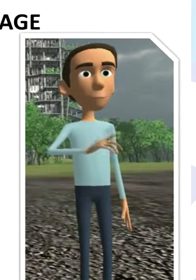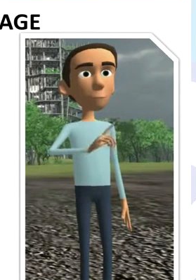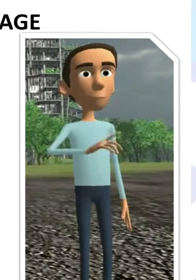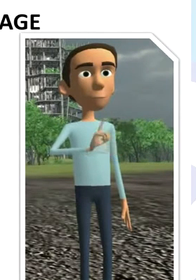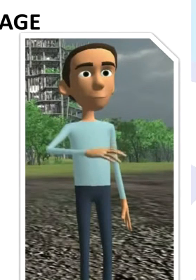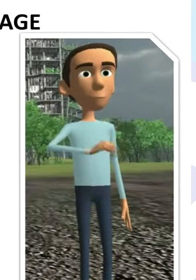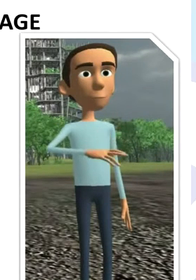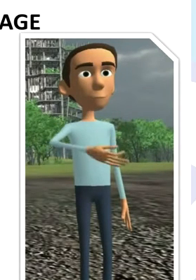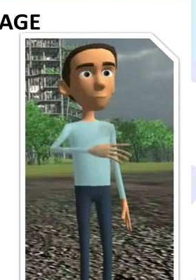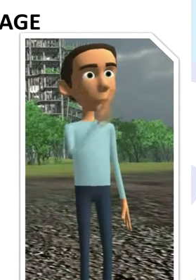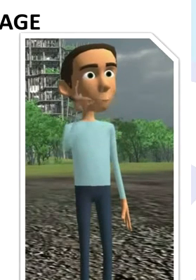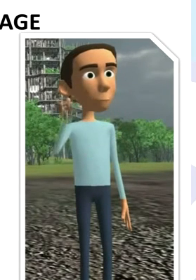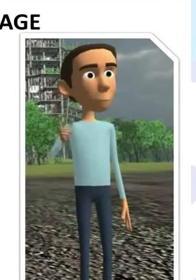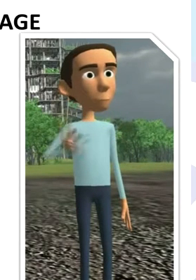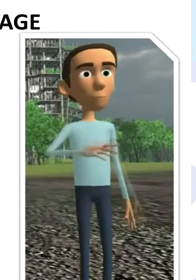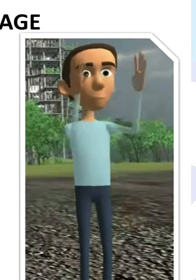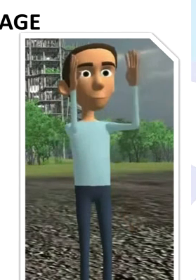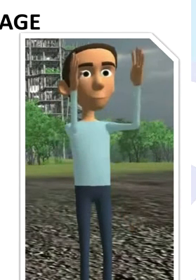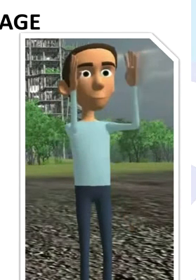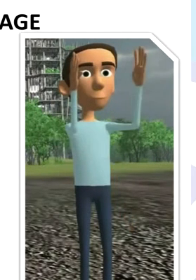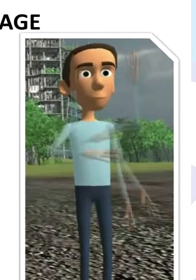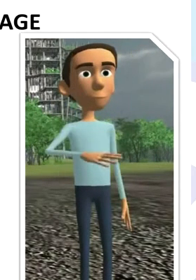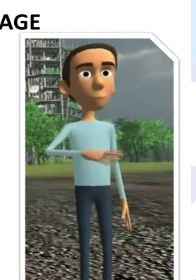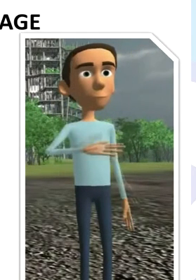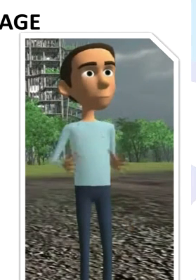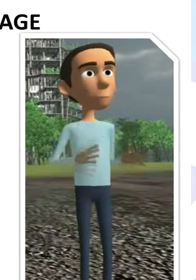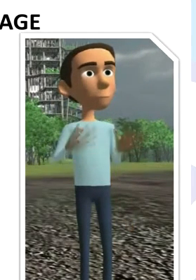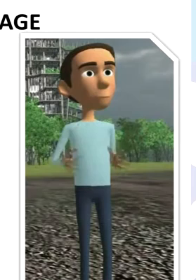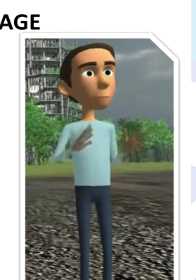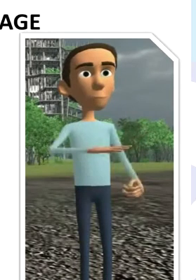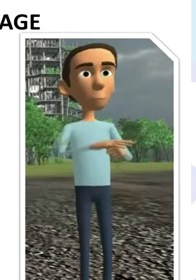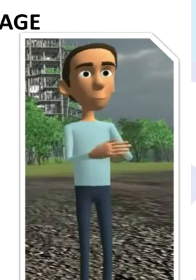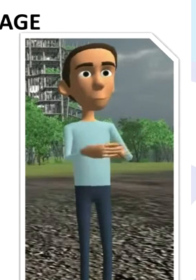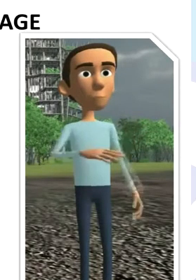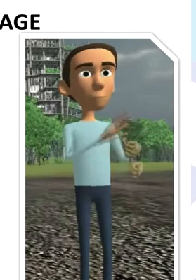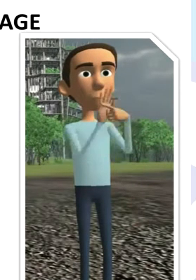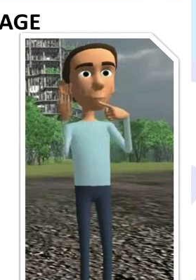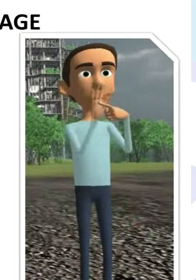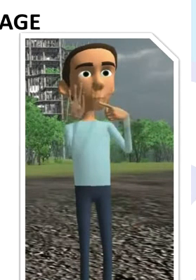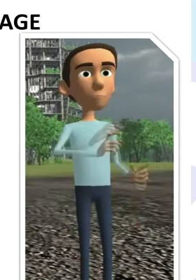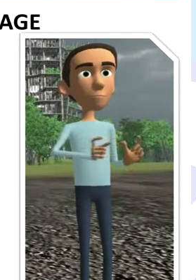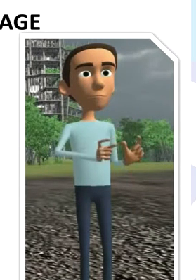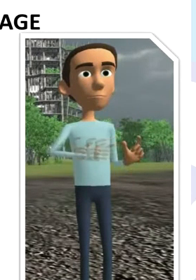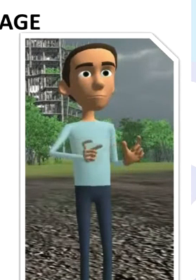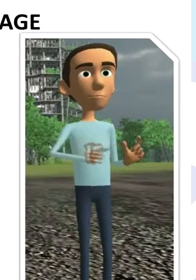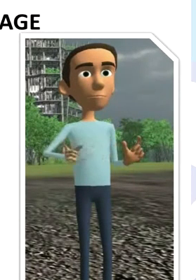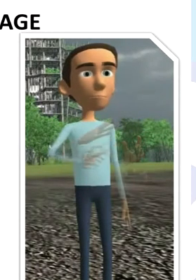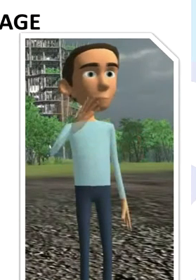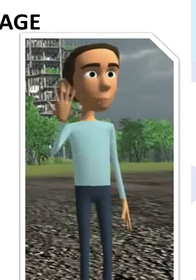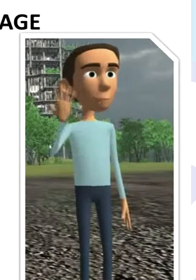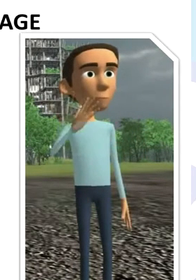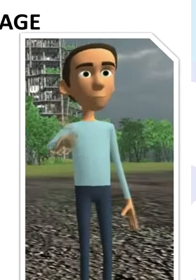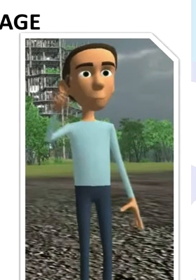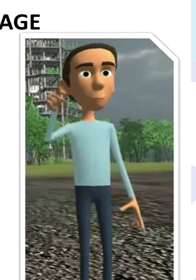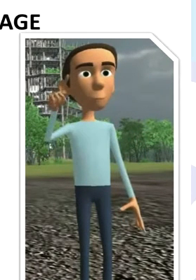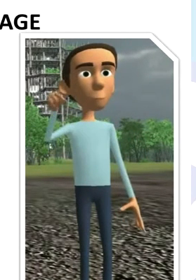there's some main parameters that we needed to attend. That is that one of them is that there are manual and non-manual components. So it's